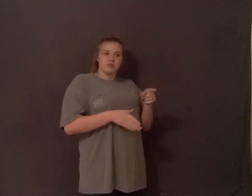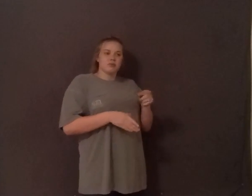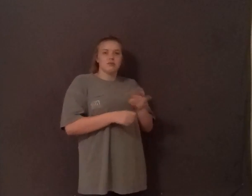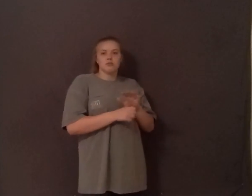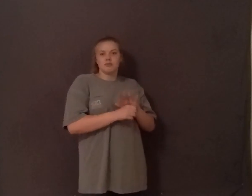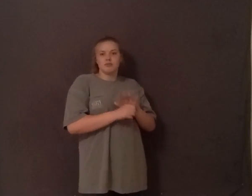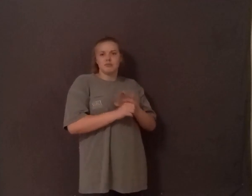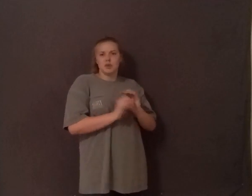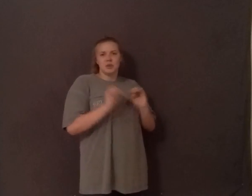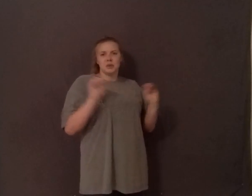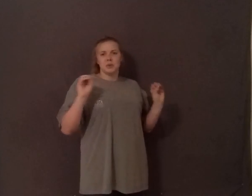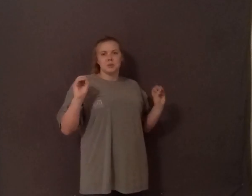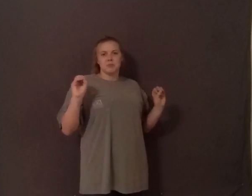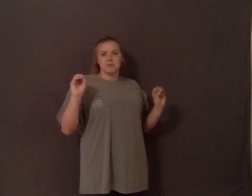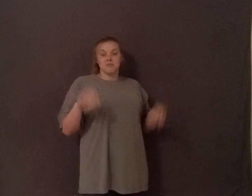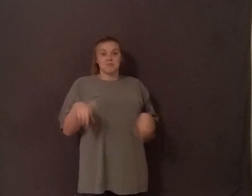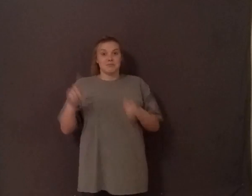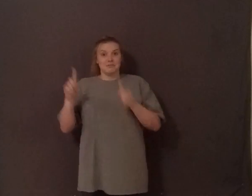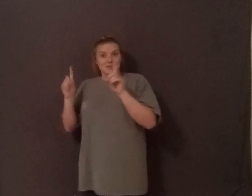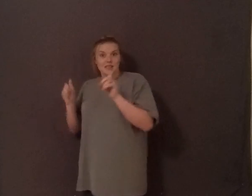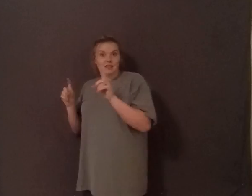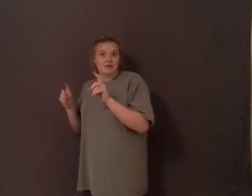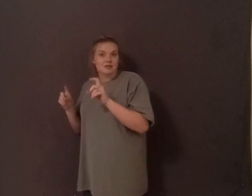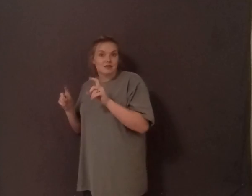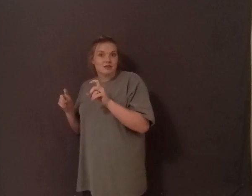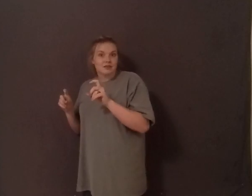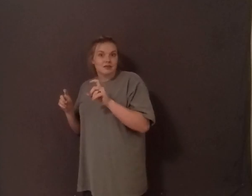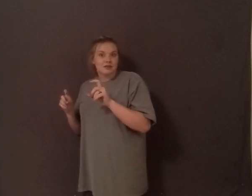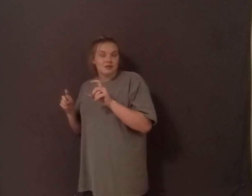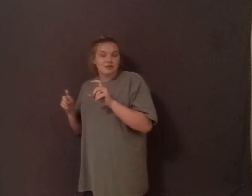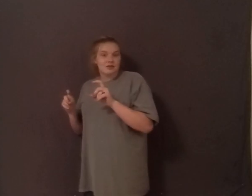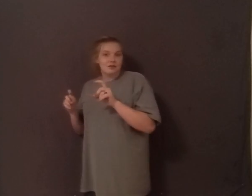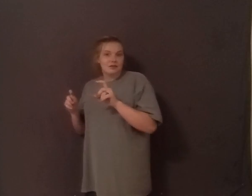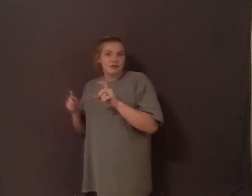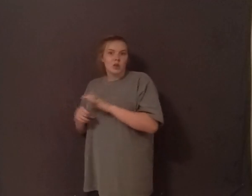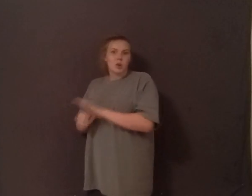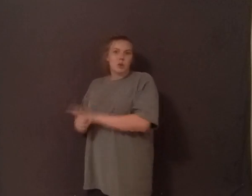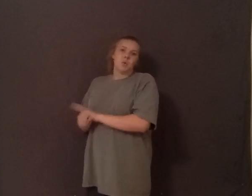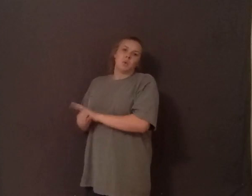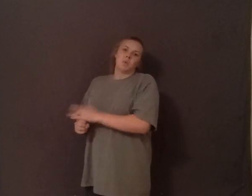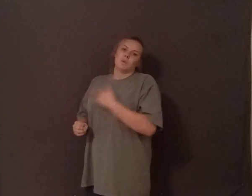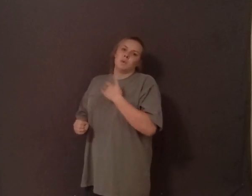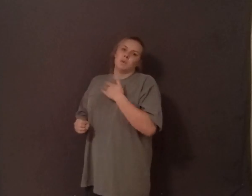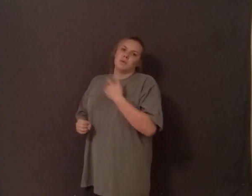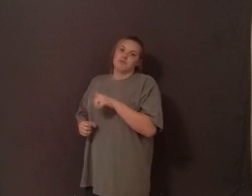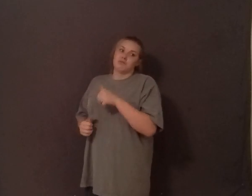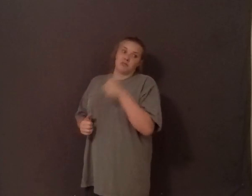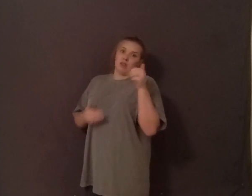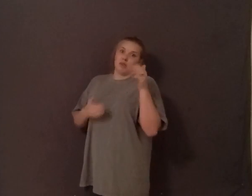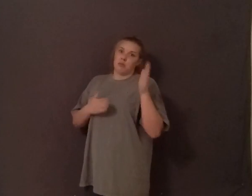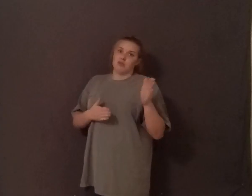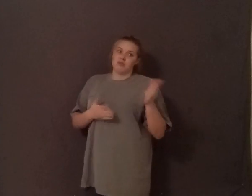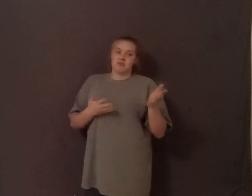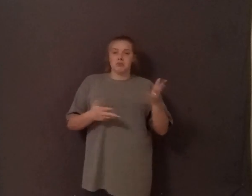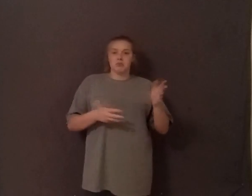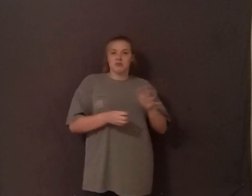up, and you think, when you have a test coming up, that creates stress. But are others not stressed in that same